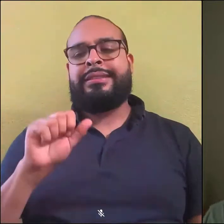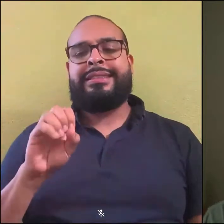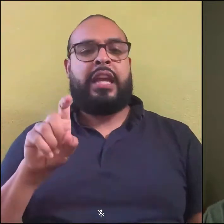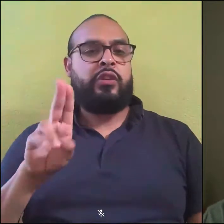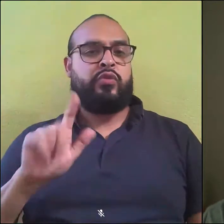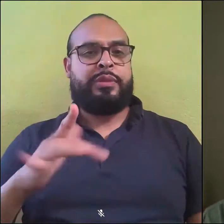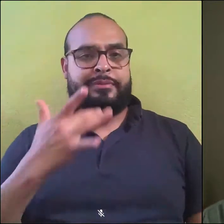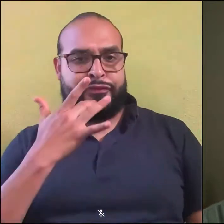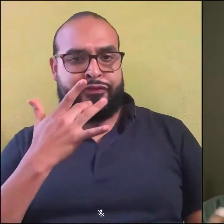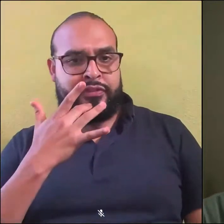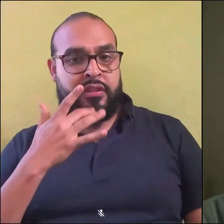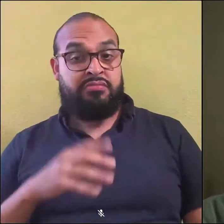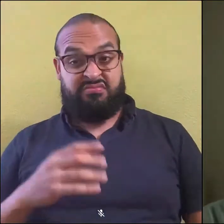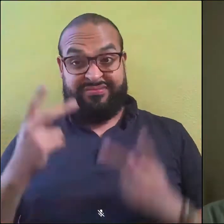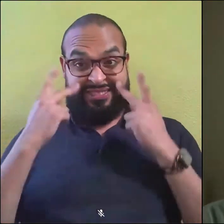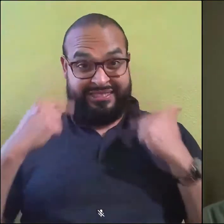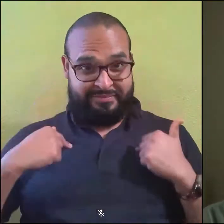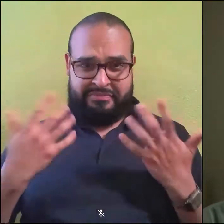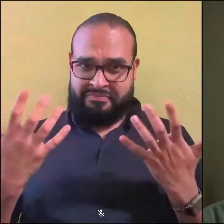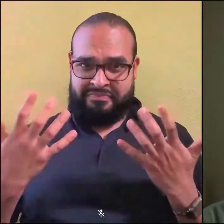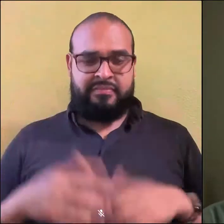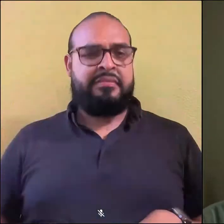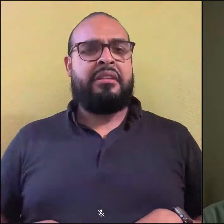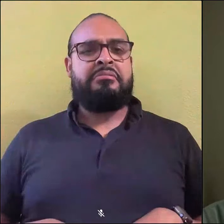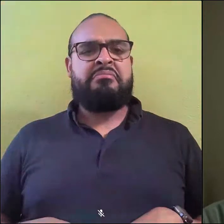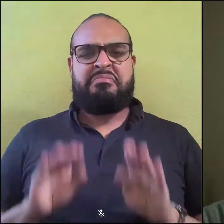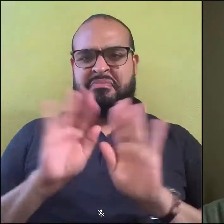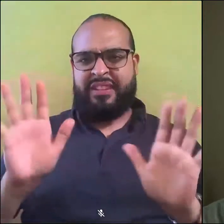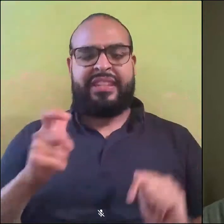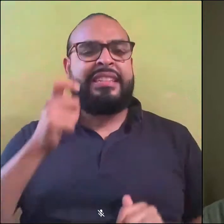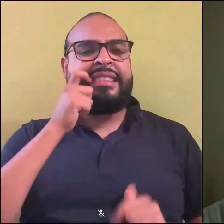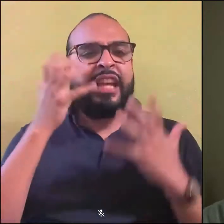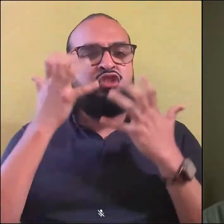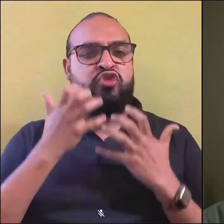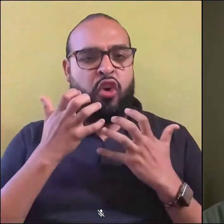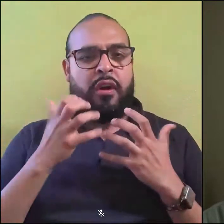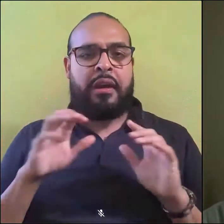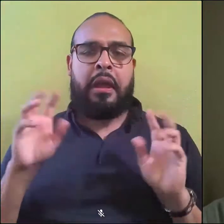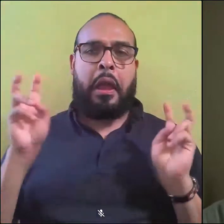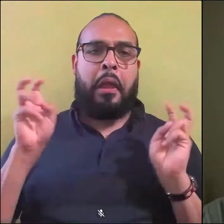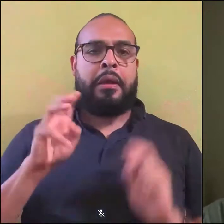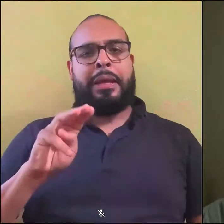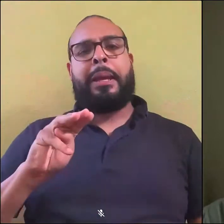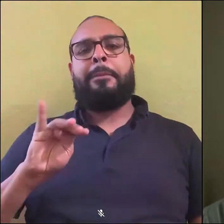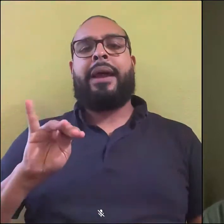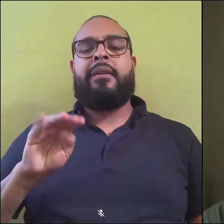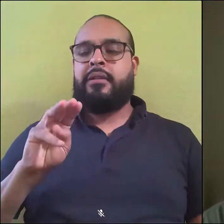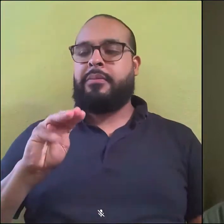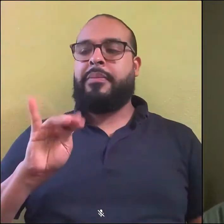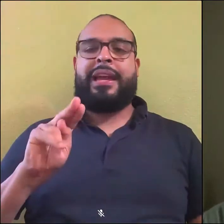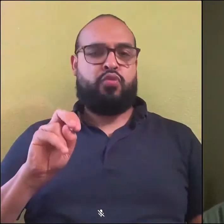example, you can see that I'm a visible minority, my skin is dark, and so on, and that has had any number of impacts on my own